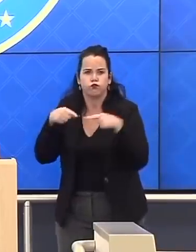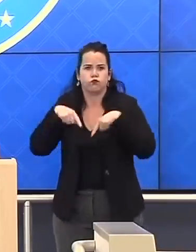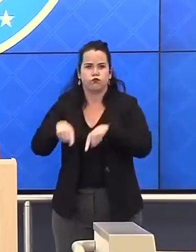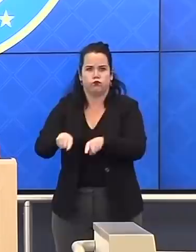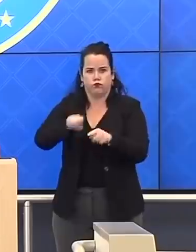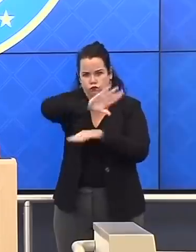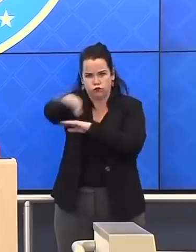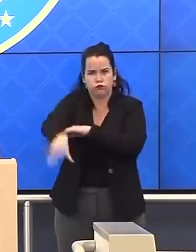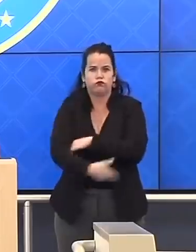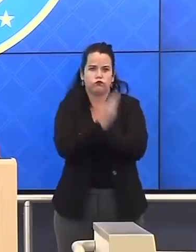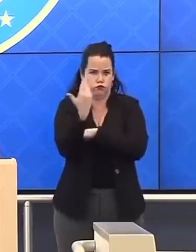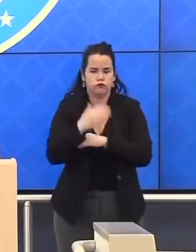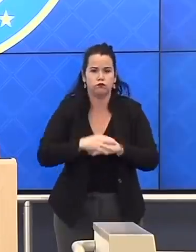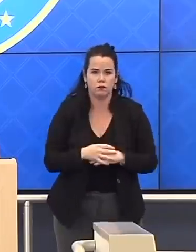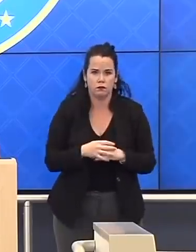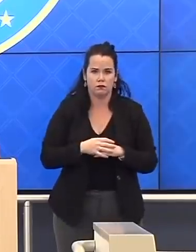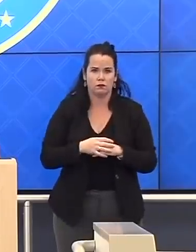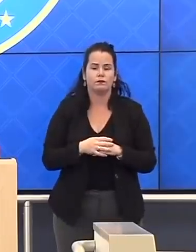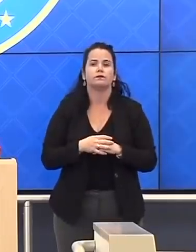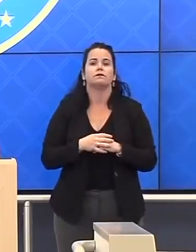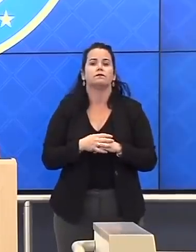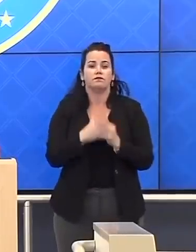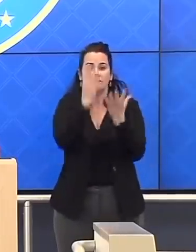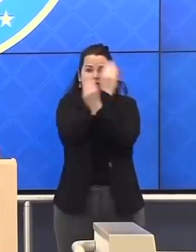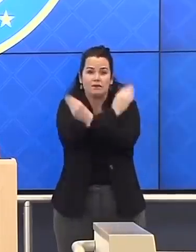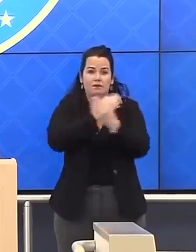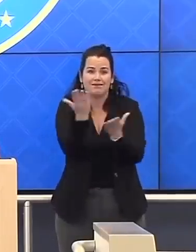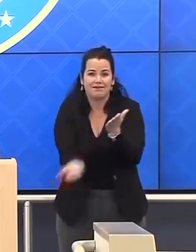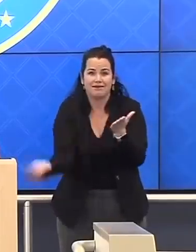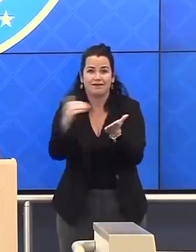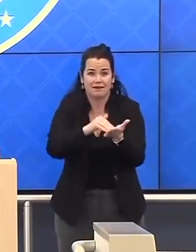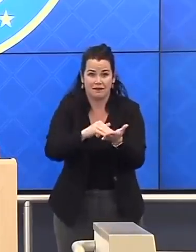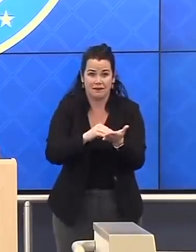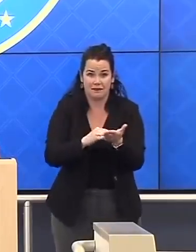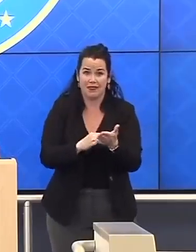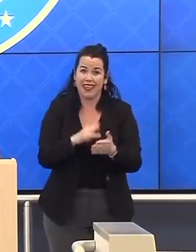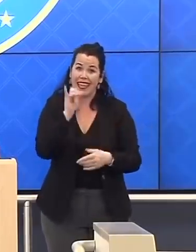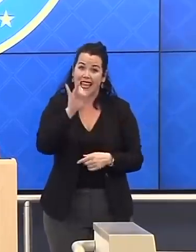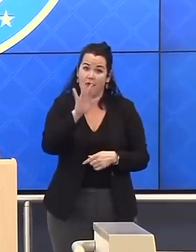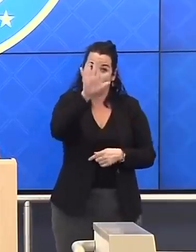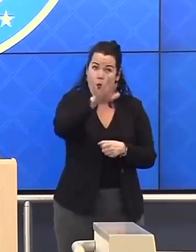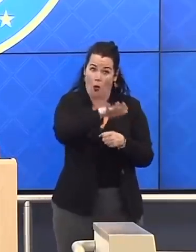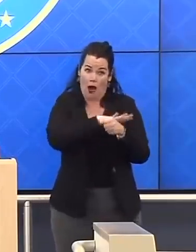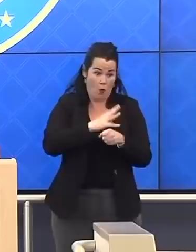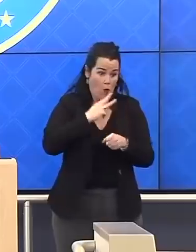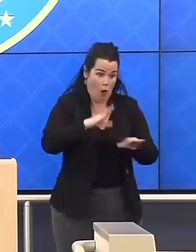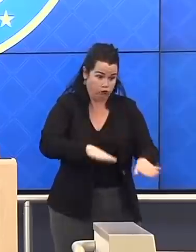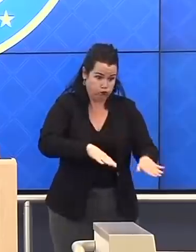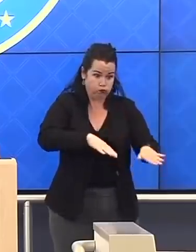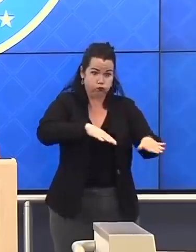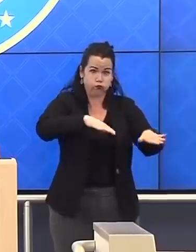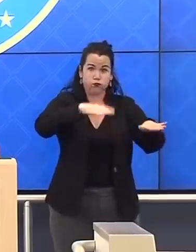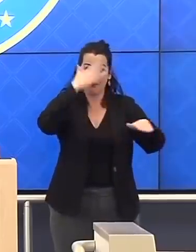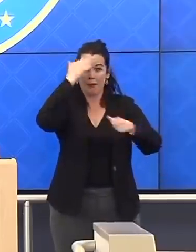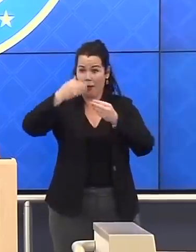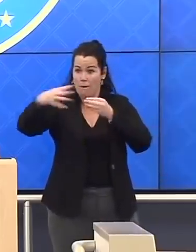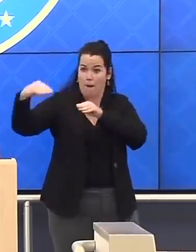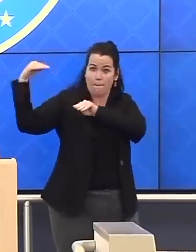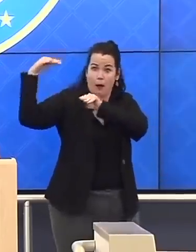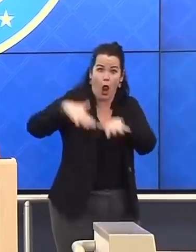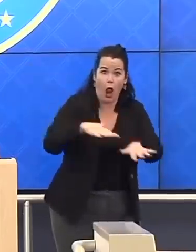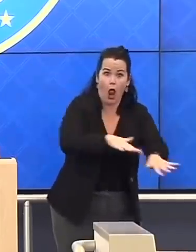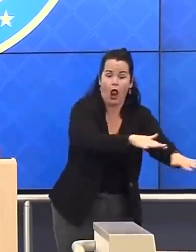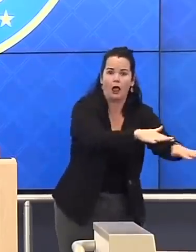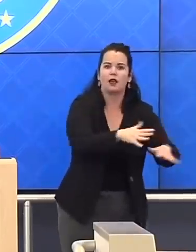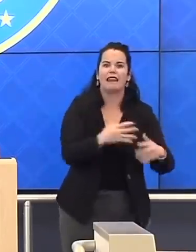progresses. I want to say again, if you are in one of these impacted areas, please, right